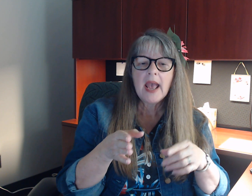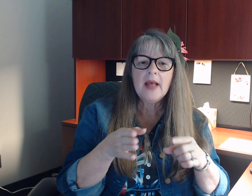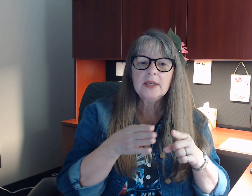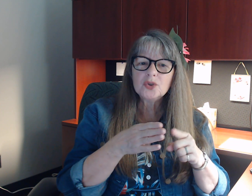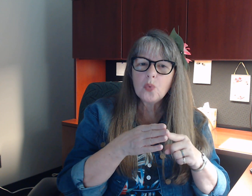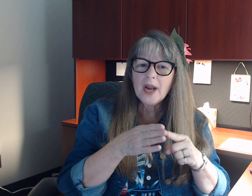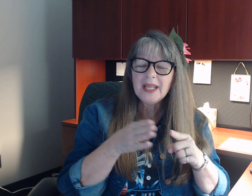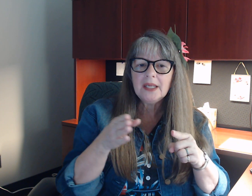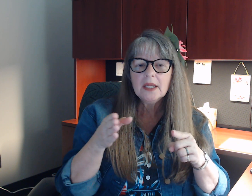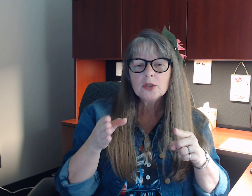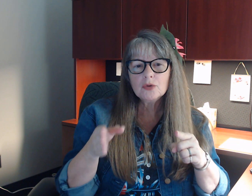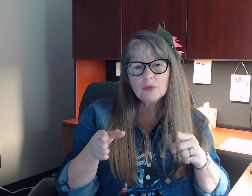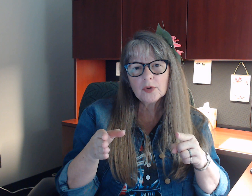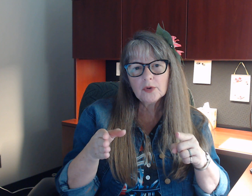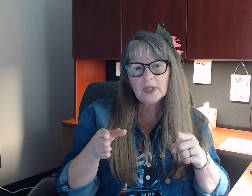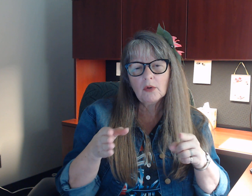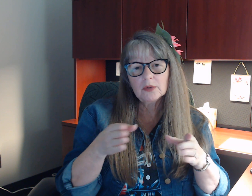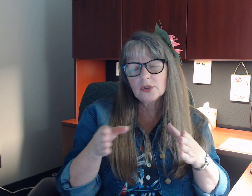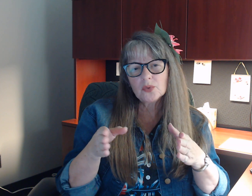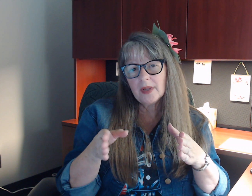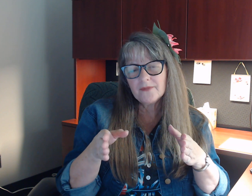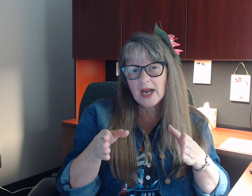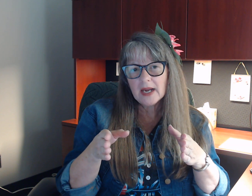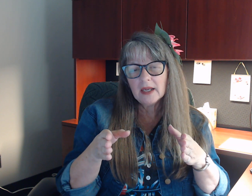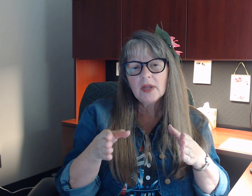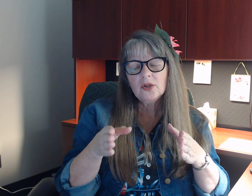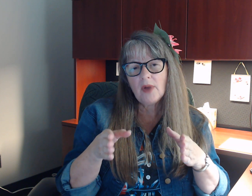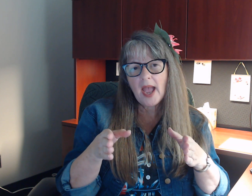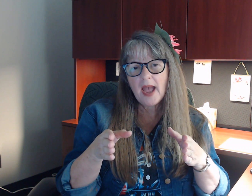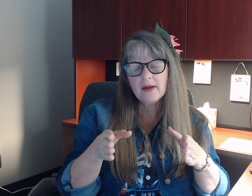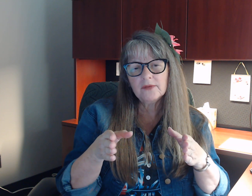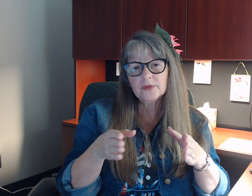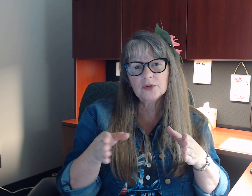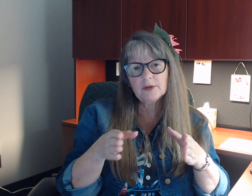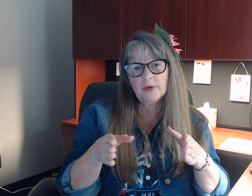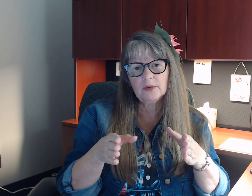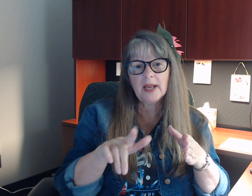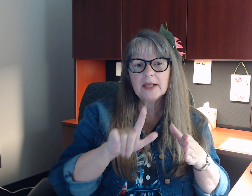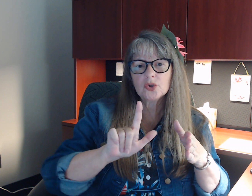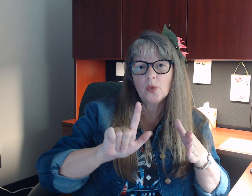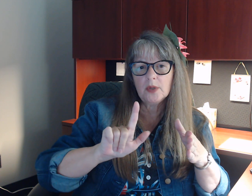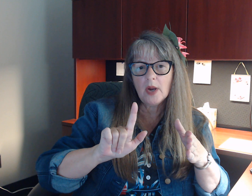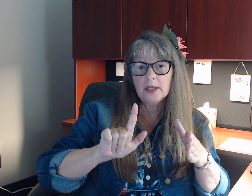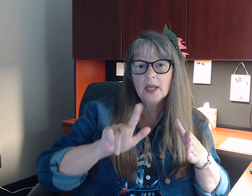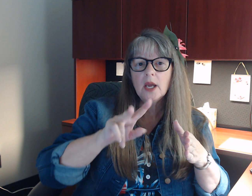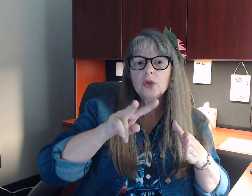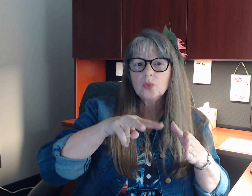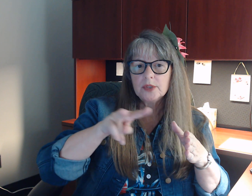then 20 to 30 or to 25, they're different, right? Because 21, 22,